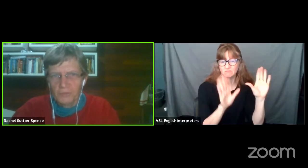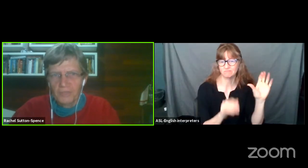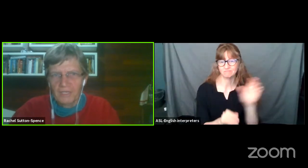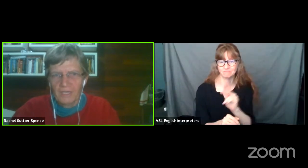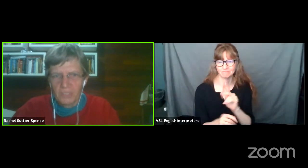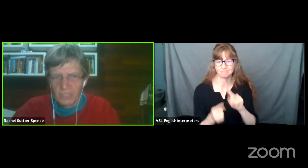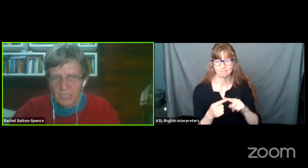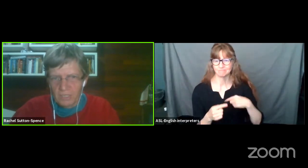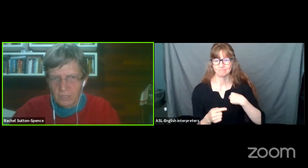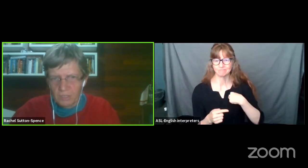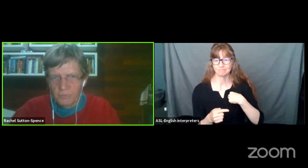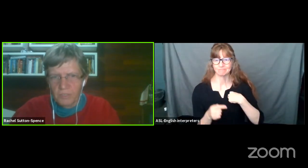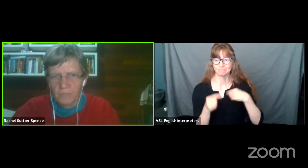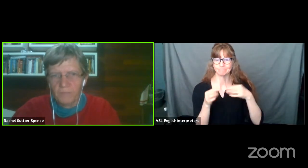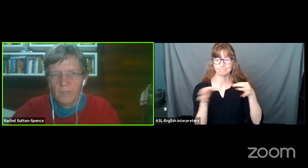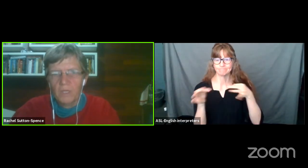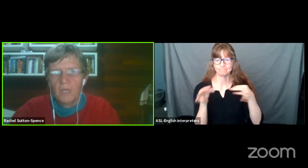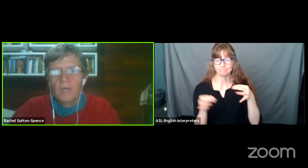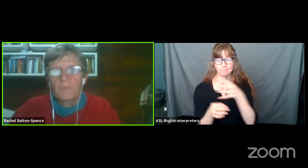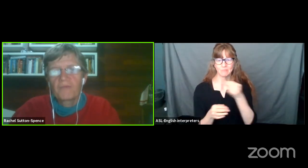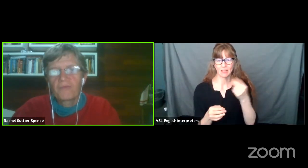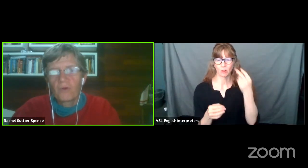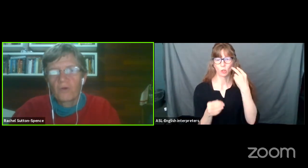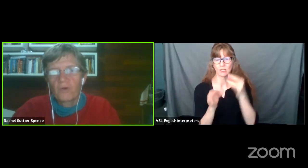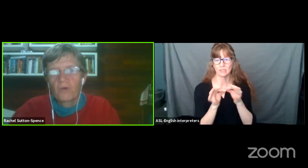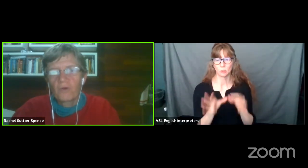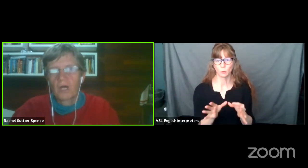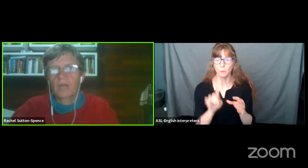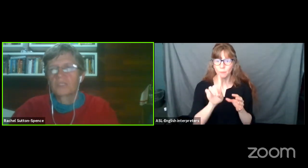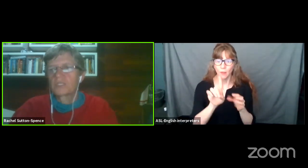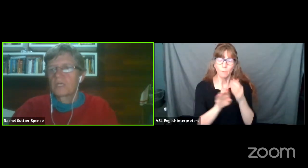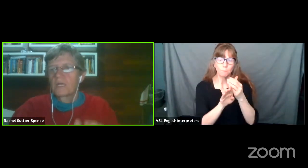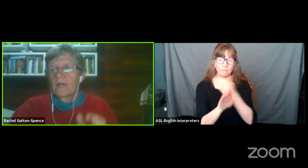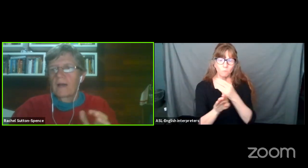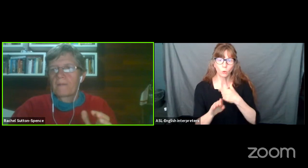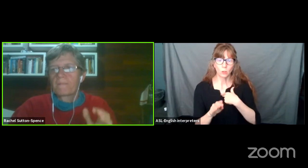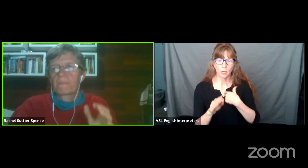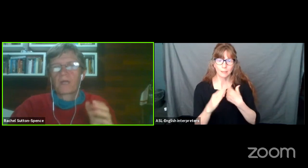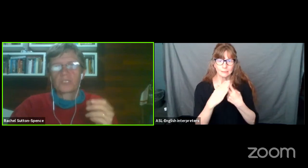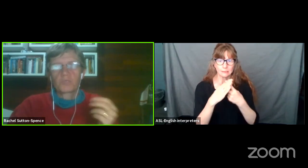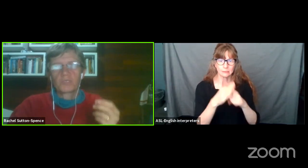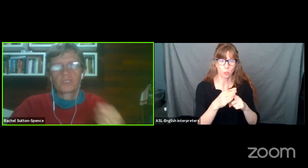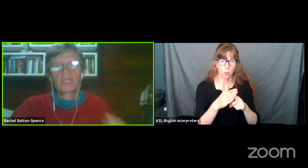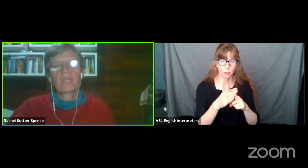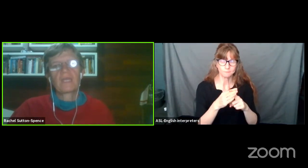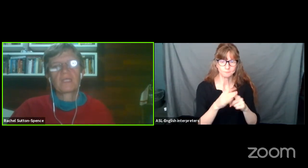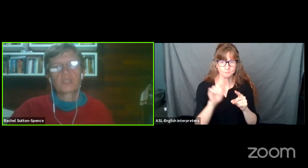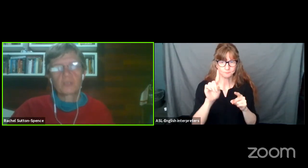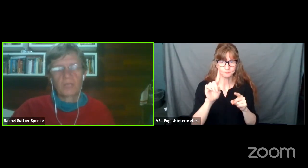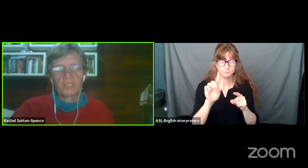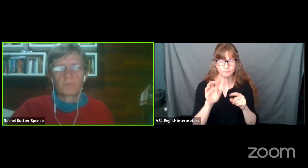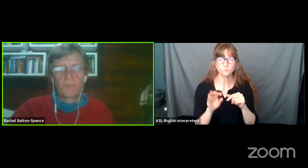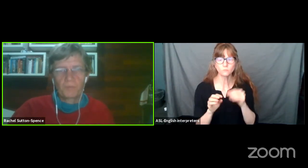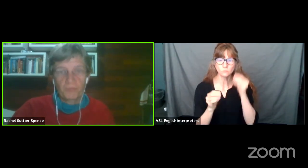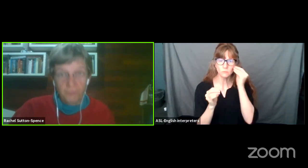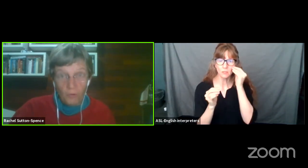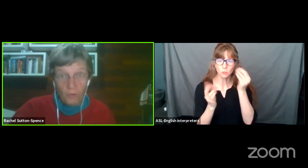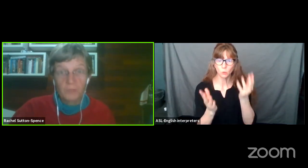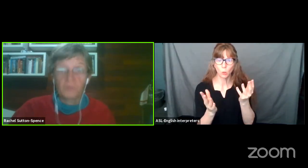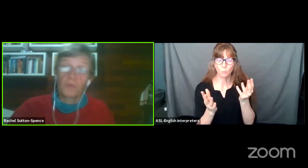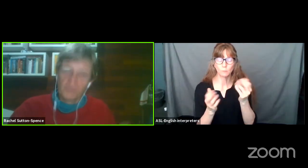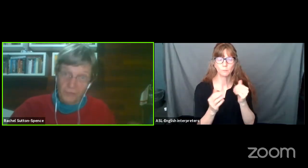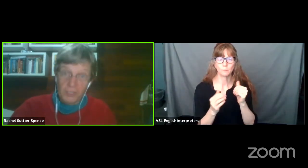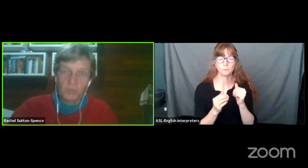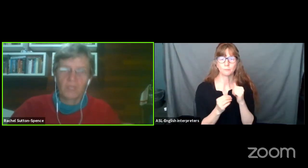me talking and seeing the interpreter. Before I start, I just want to say it's